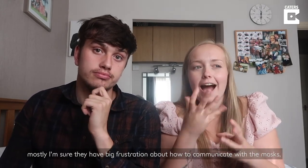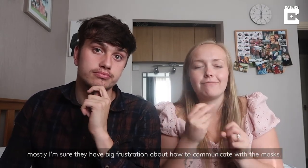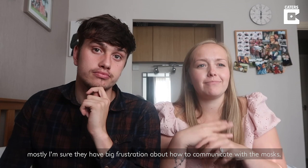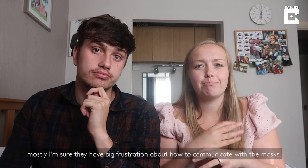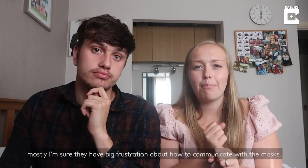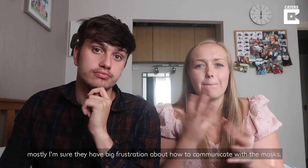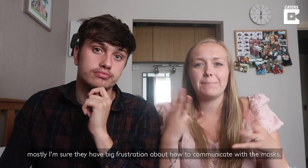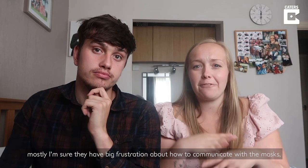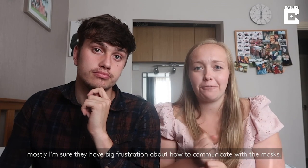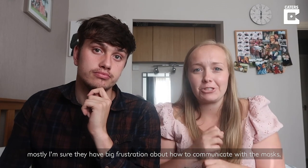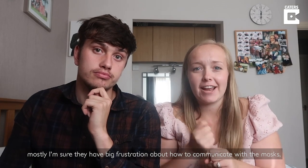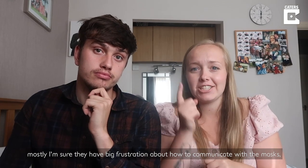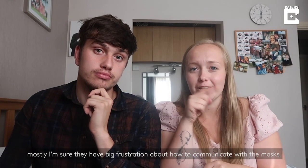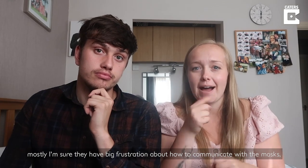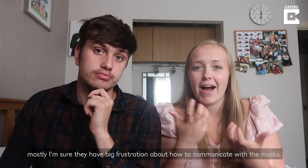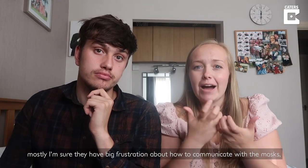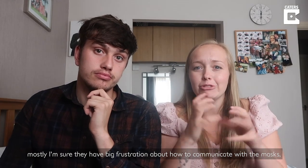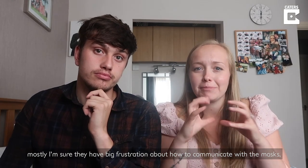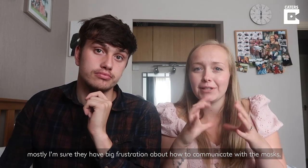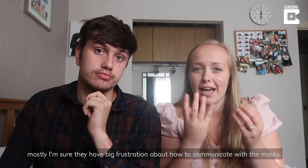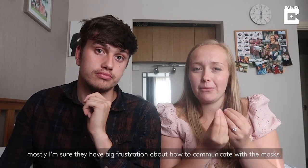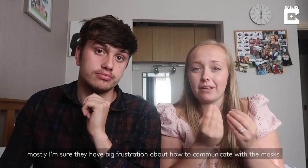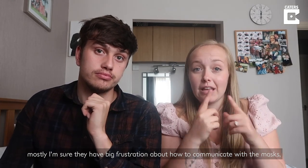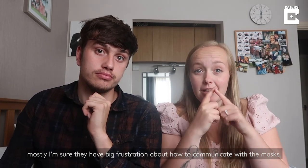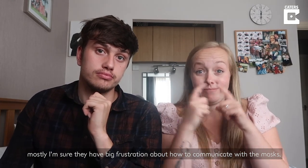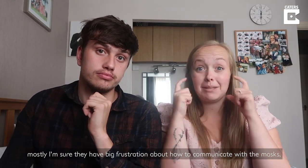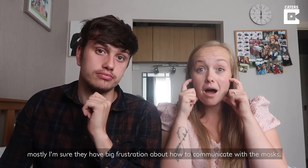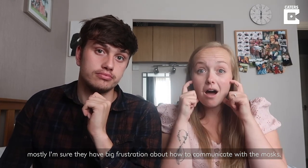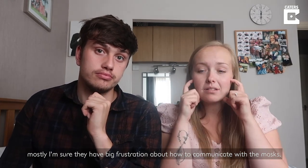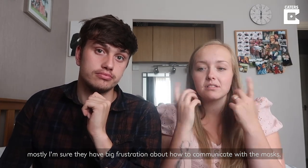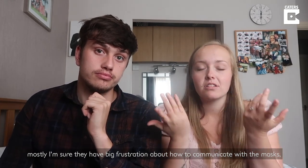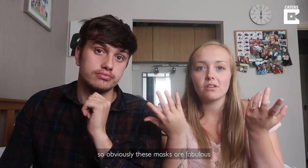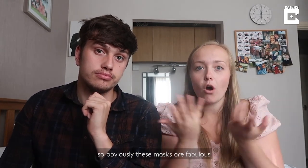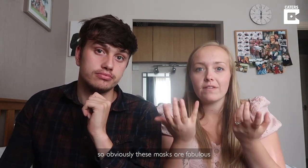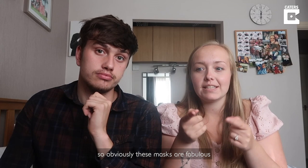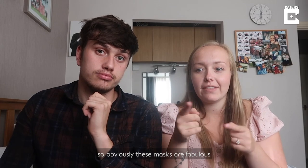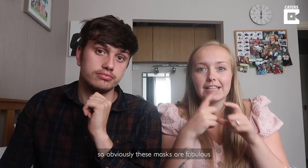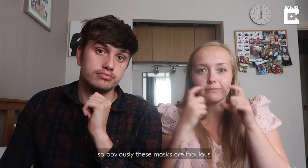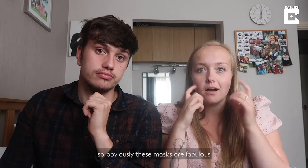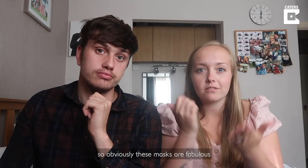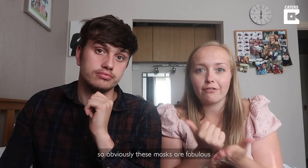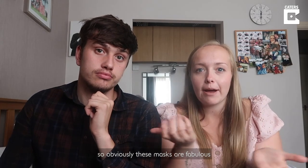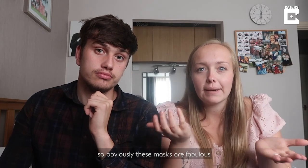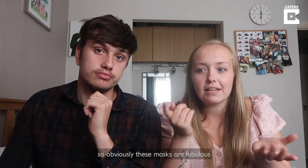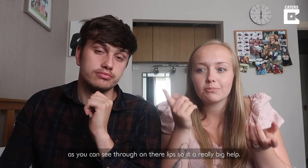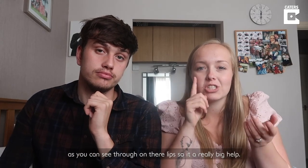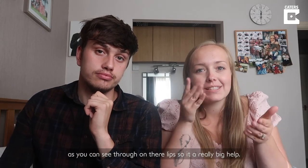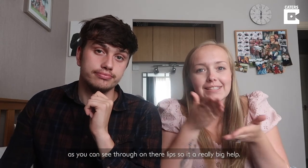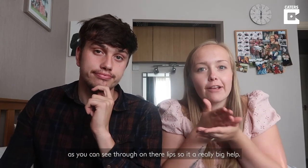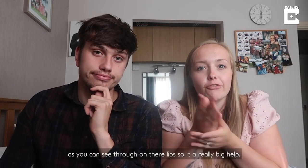have big frustration about how to communicate with the mask. So obviously these masks are fabulous because you can see through